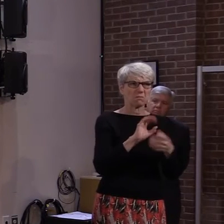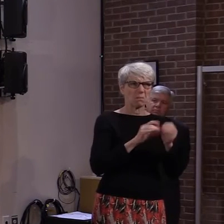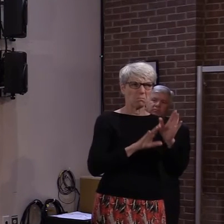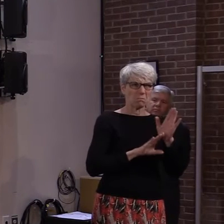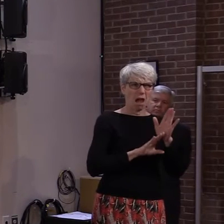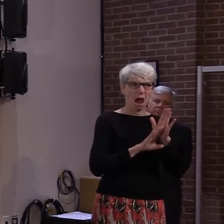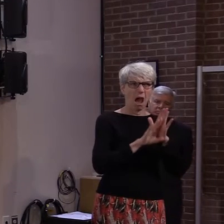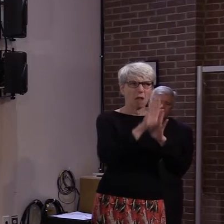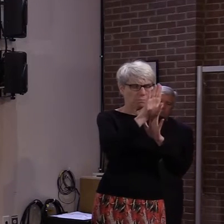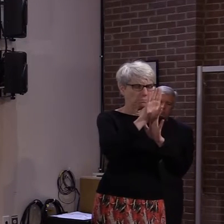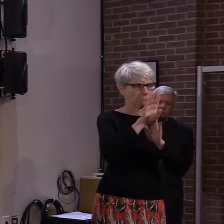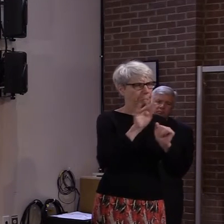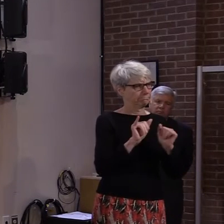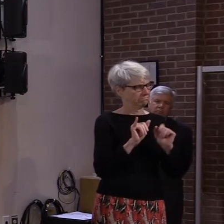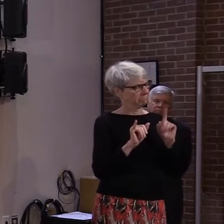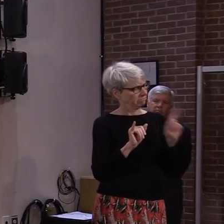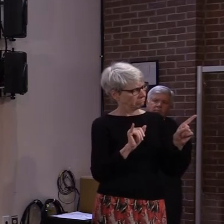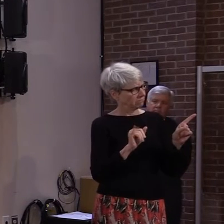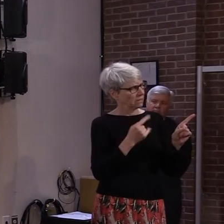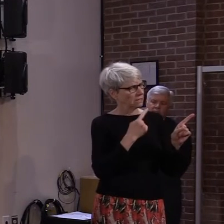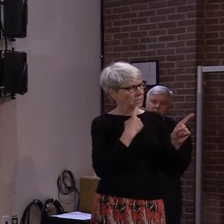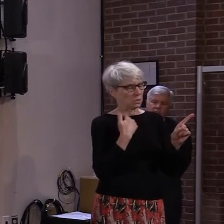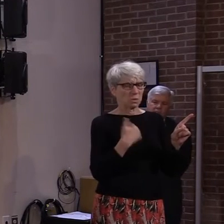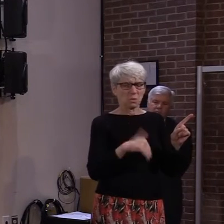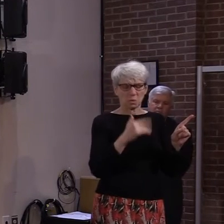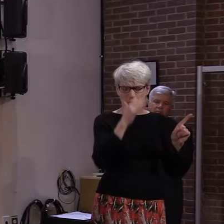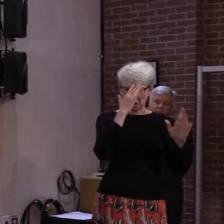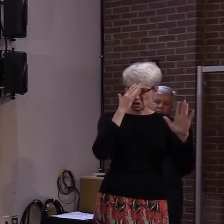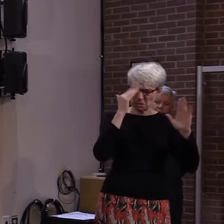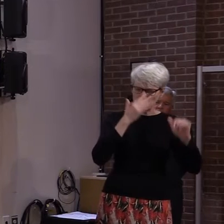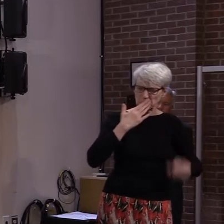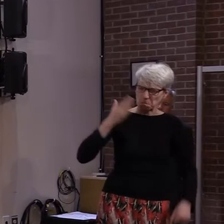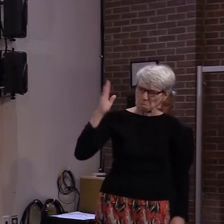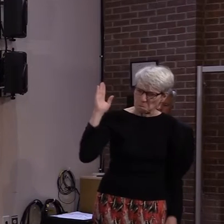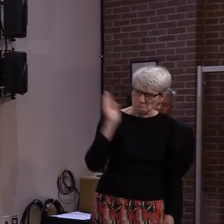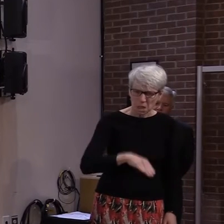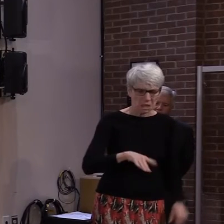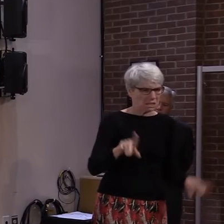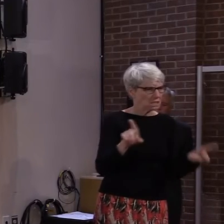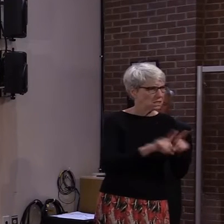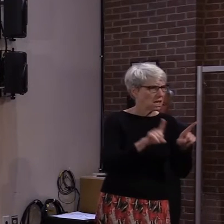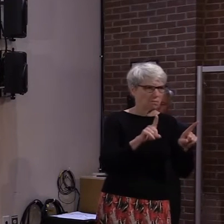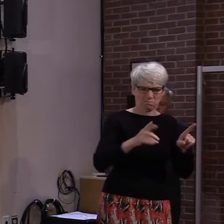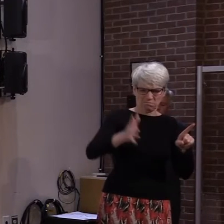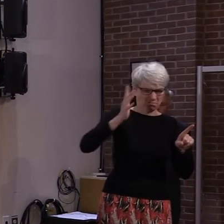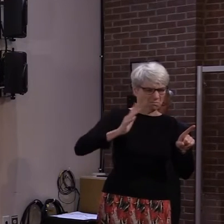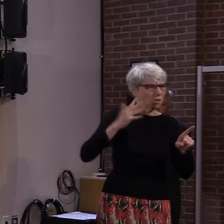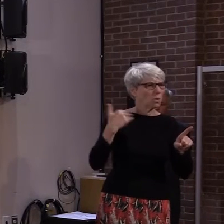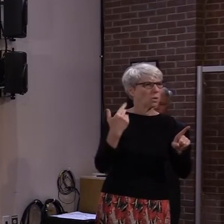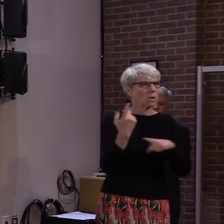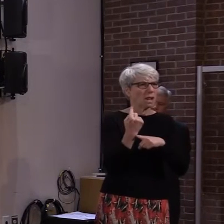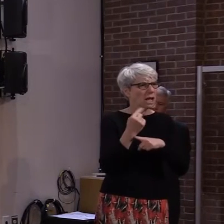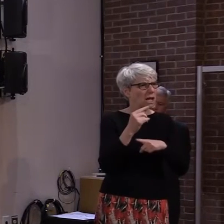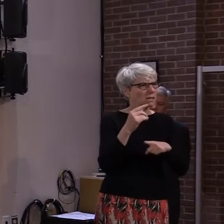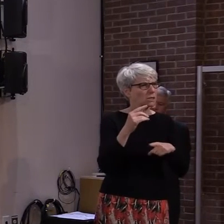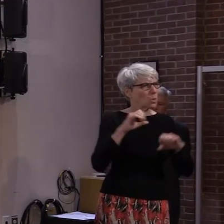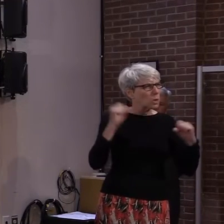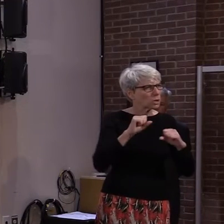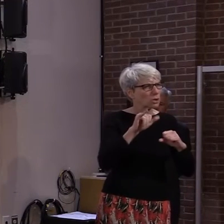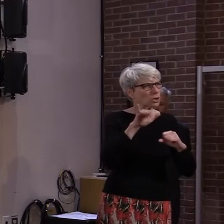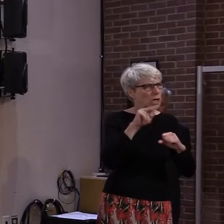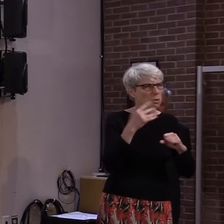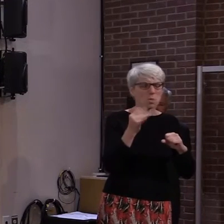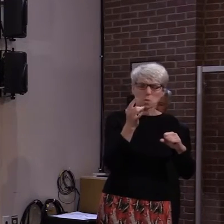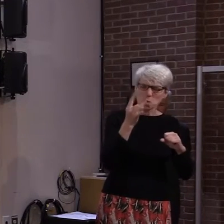he's phrasing it as that could be as bad as anything we've ever seen. I'm wondering why we're predicting